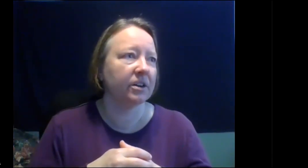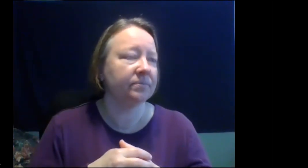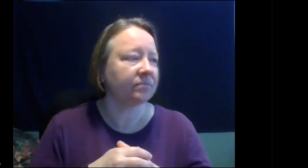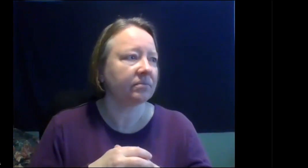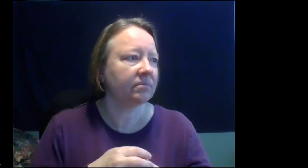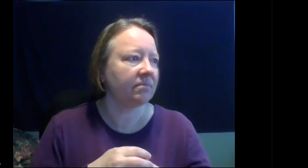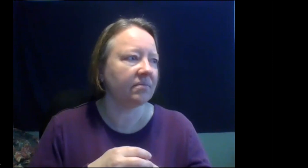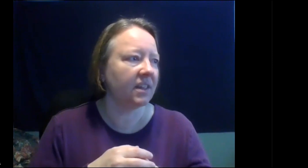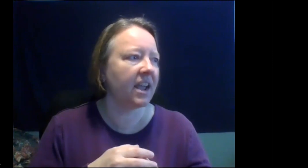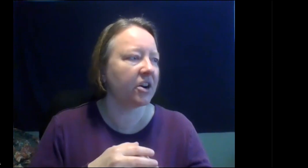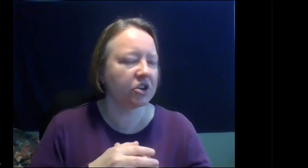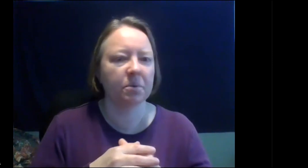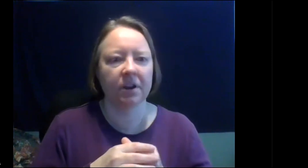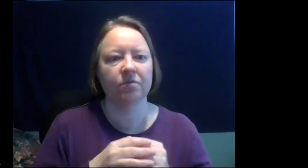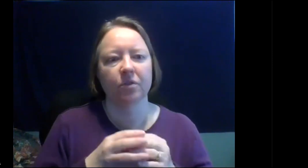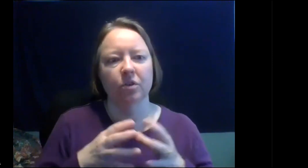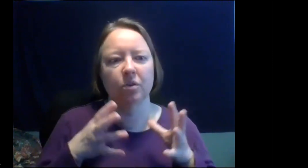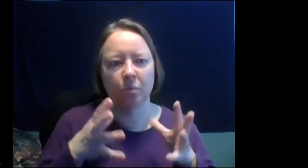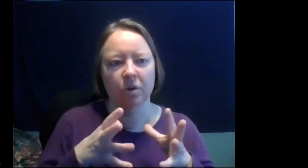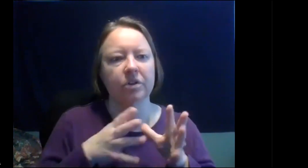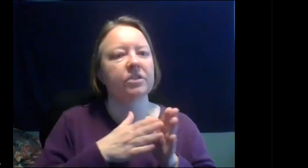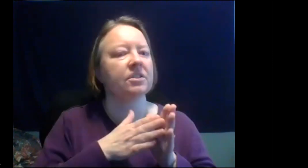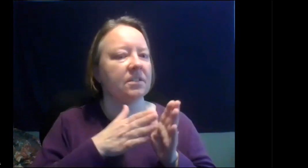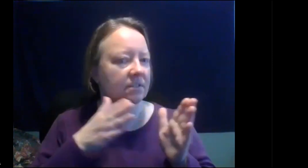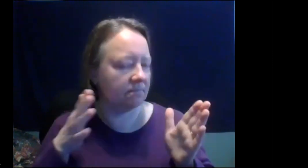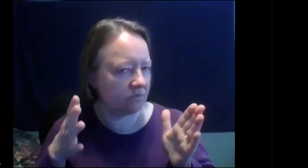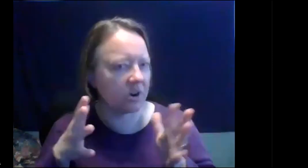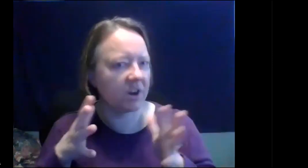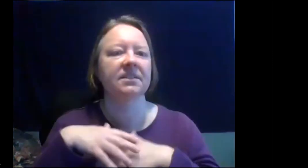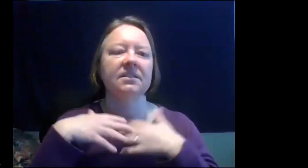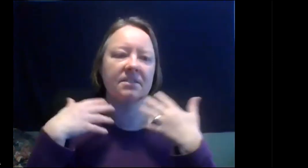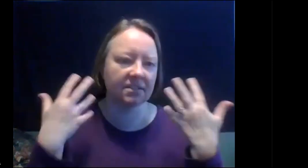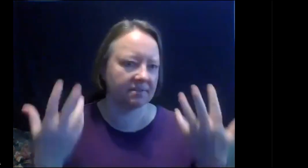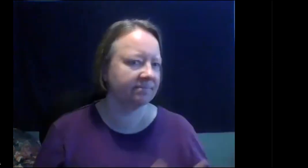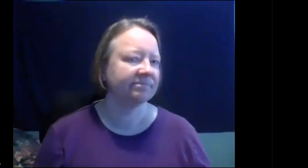are interpreting full words, phrases,